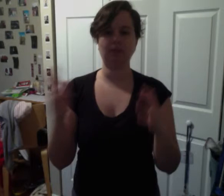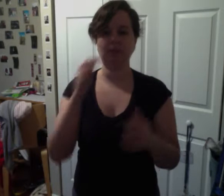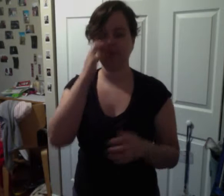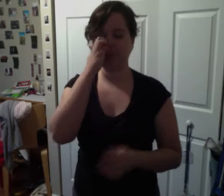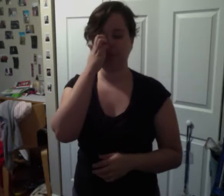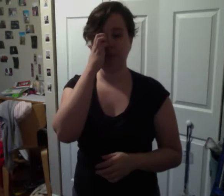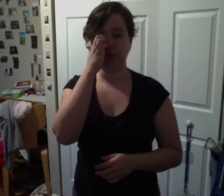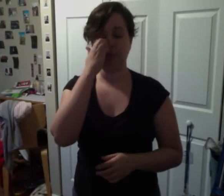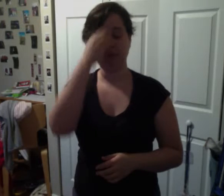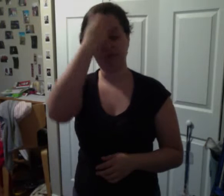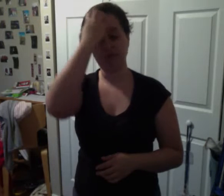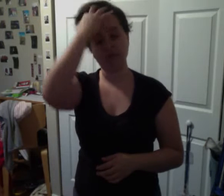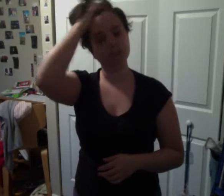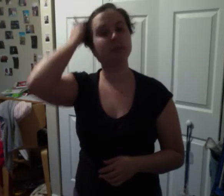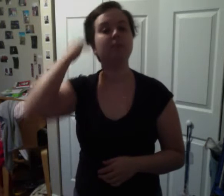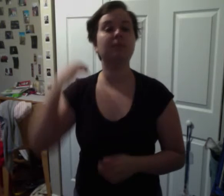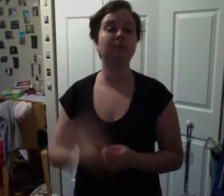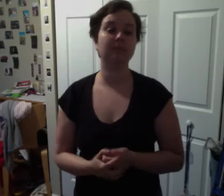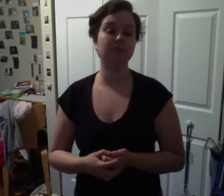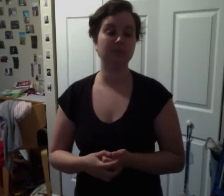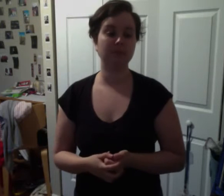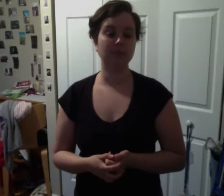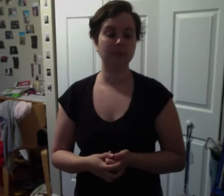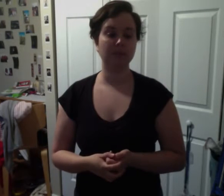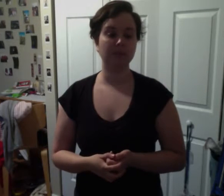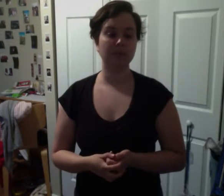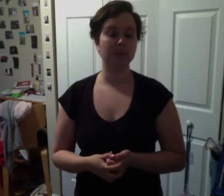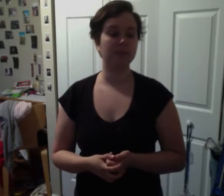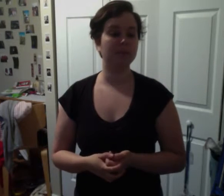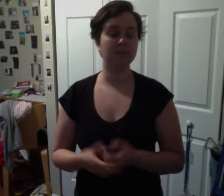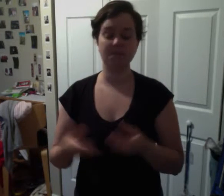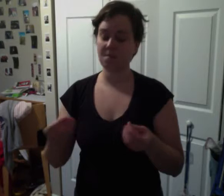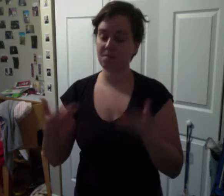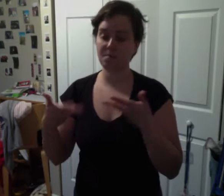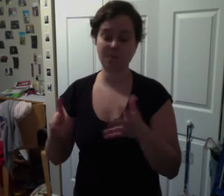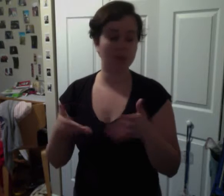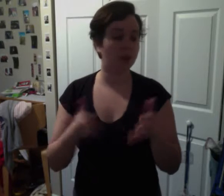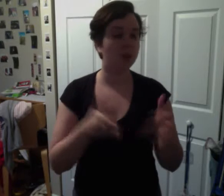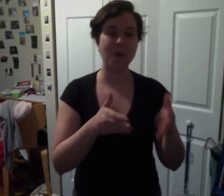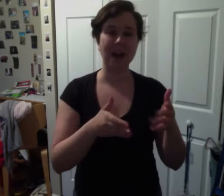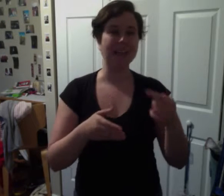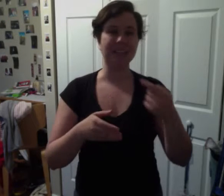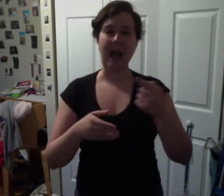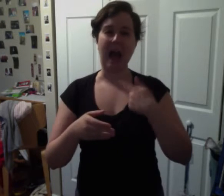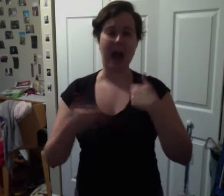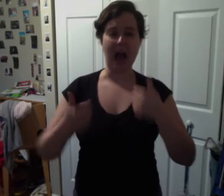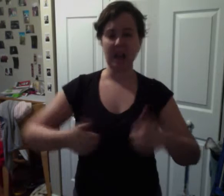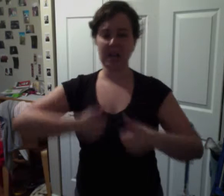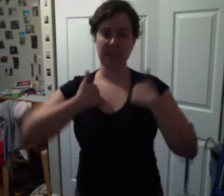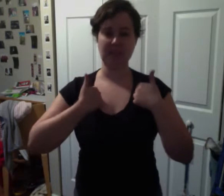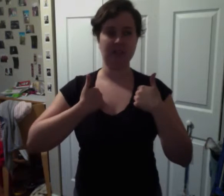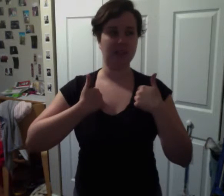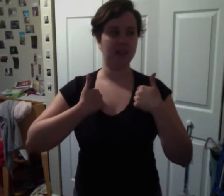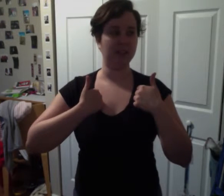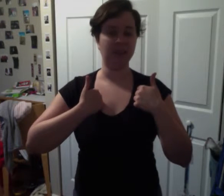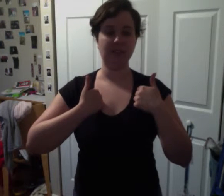In many ways, I Exist became the clarion call for StoryCorps, this crazy idea that I had a dozen years ago. The thought was to